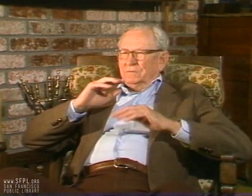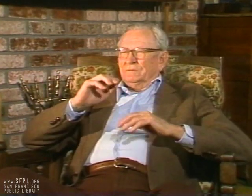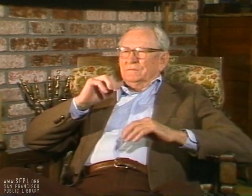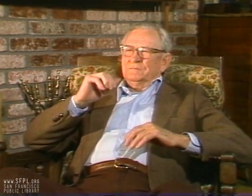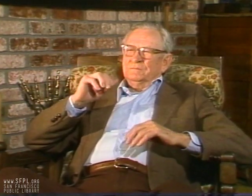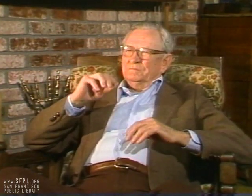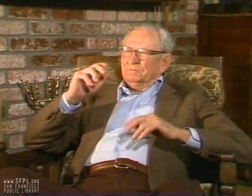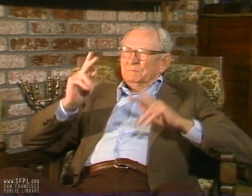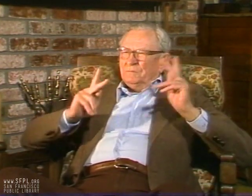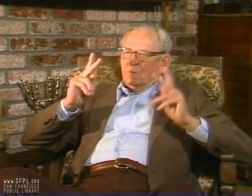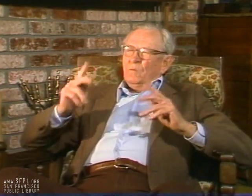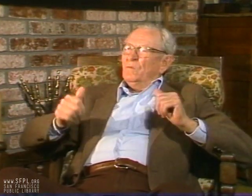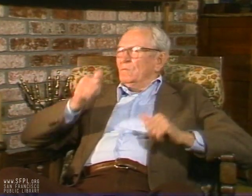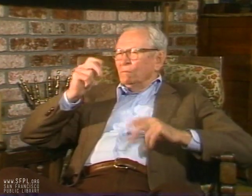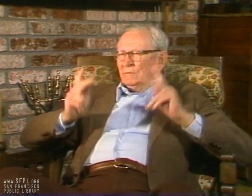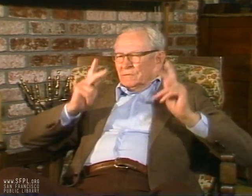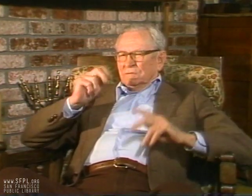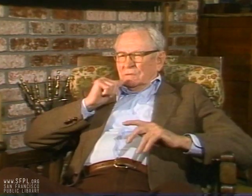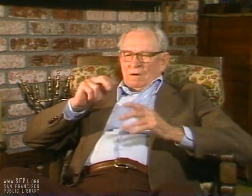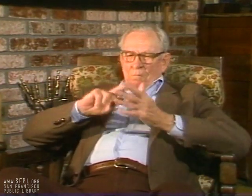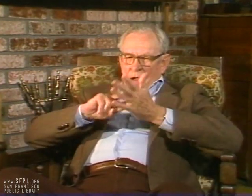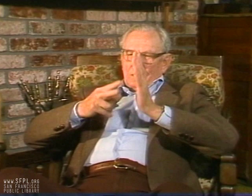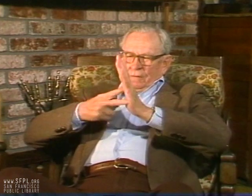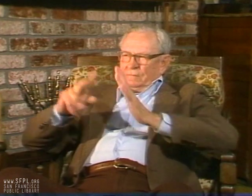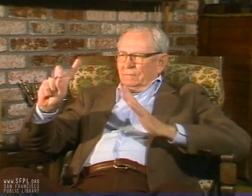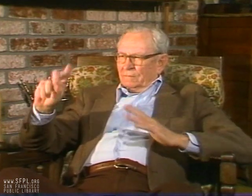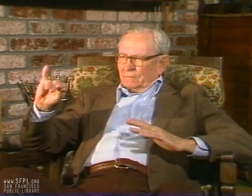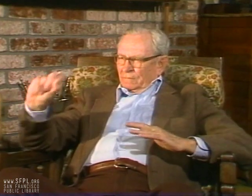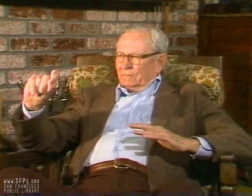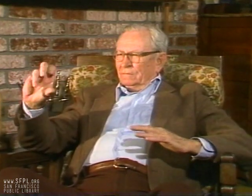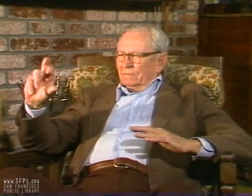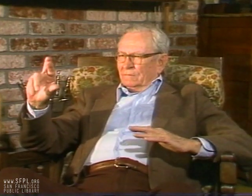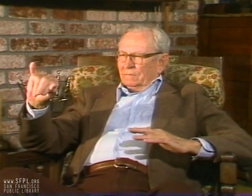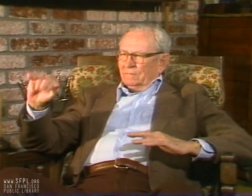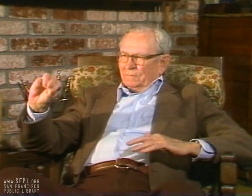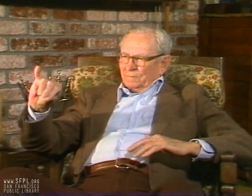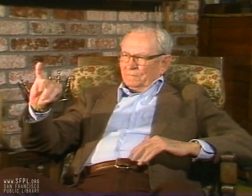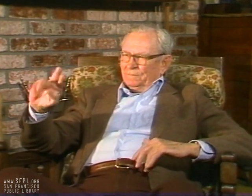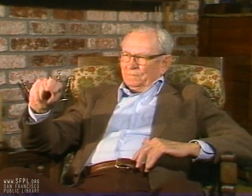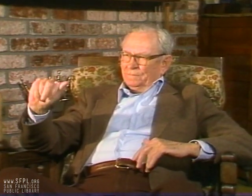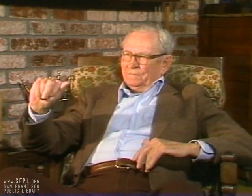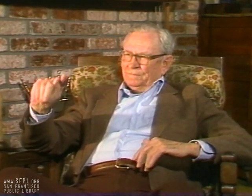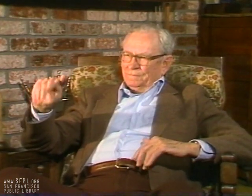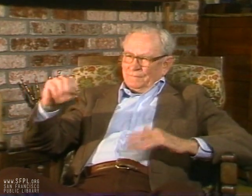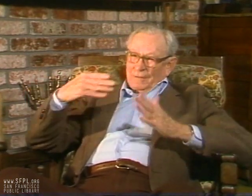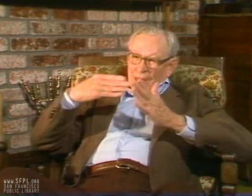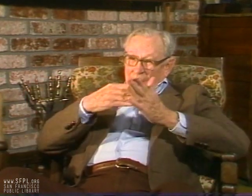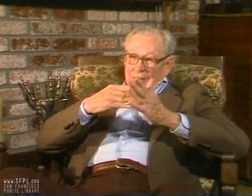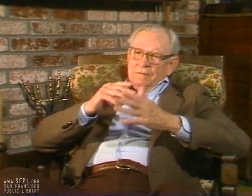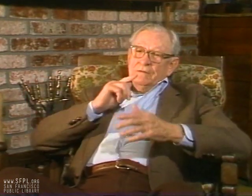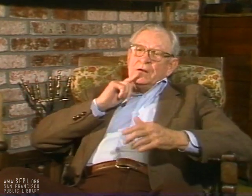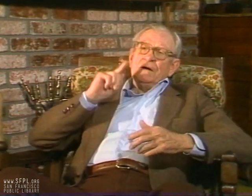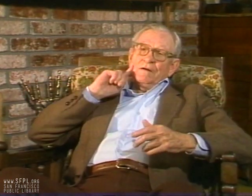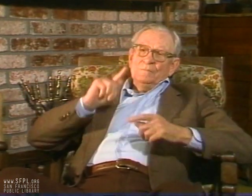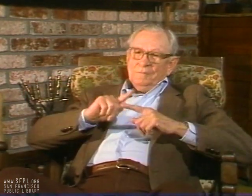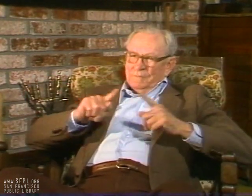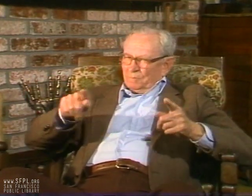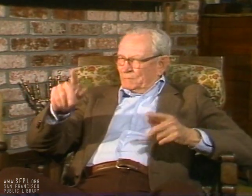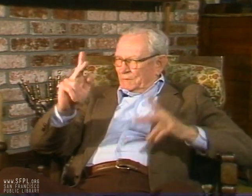the trouble is, most people haven't meant to discriminate against us. The public simply has